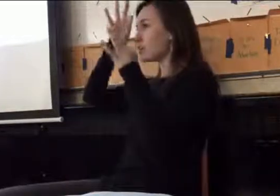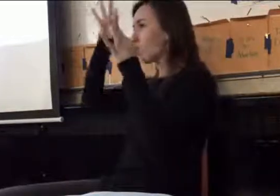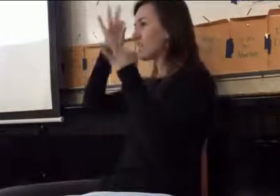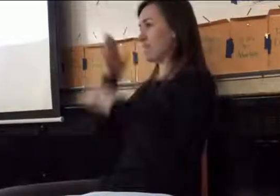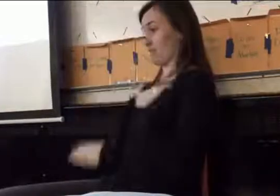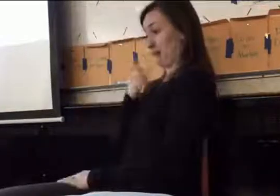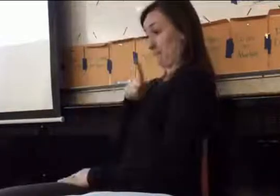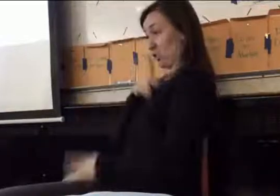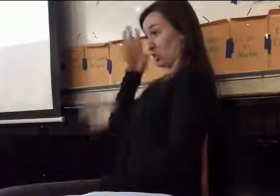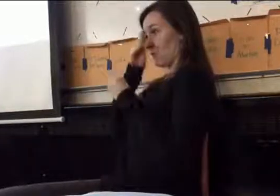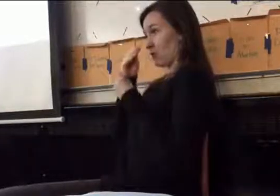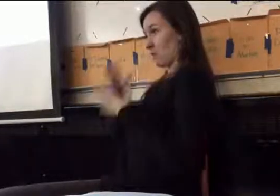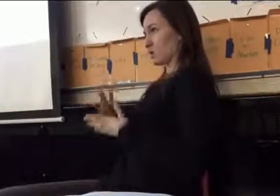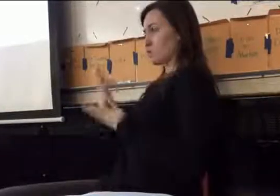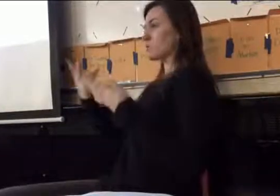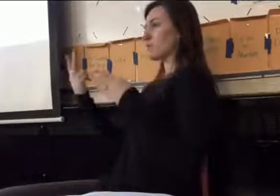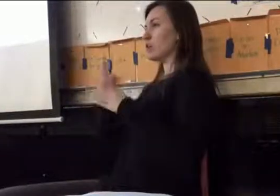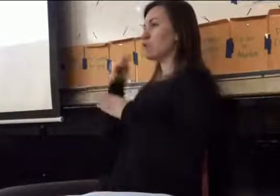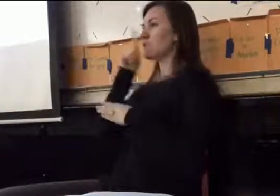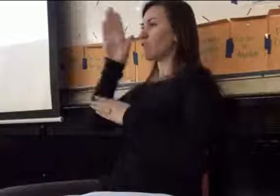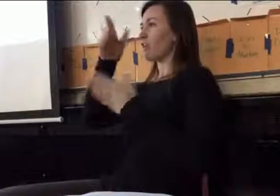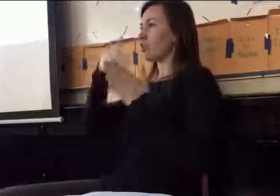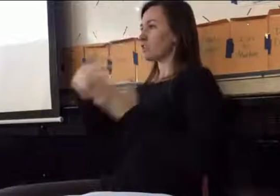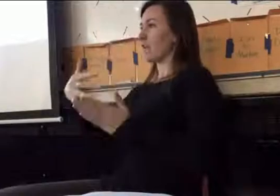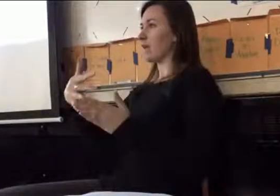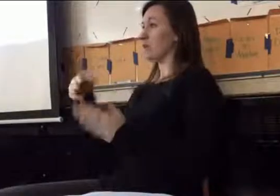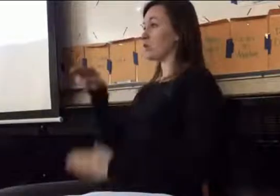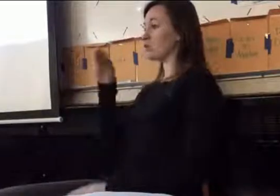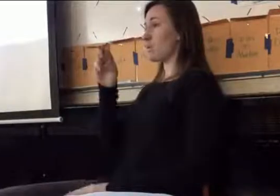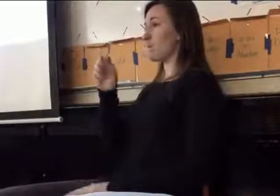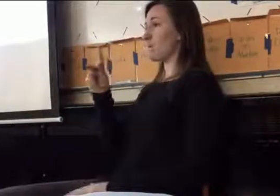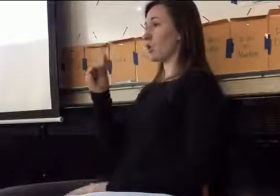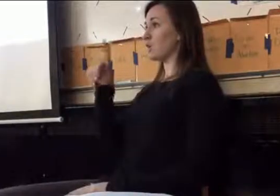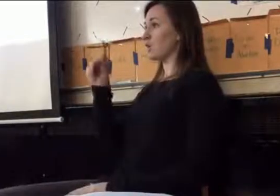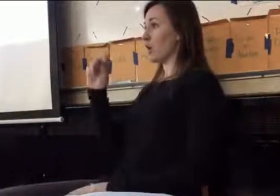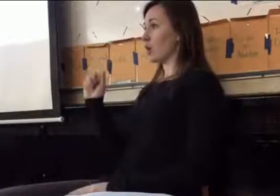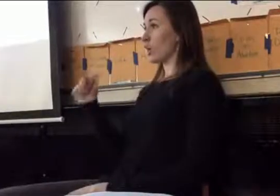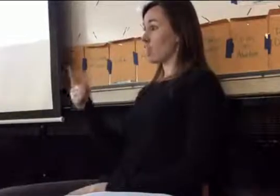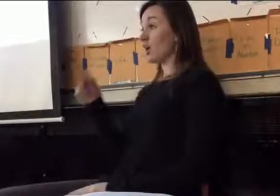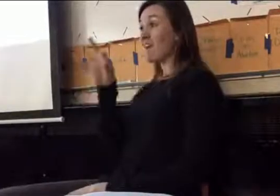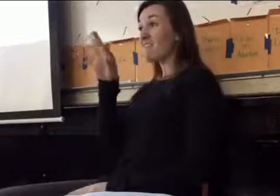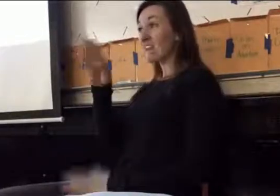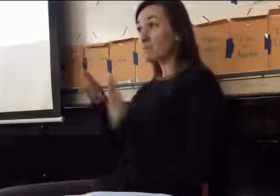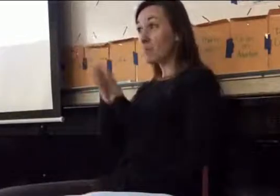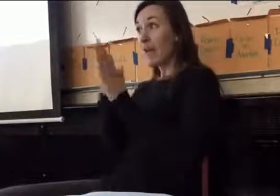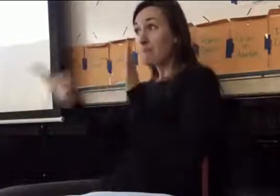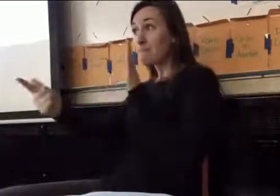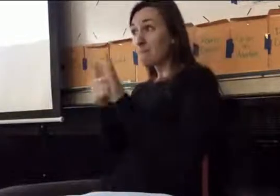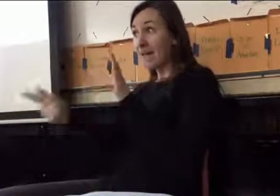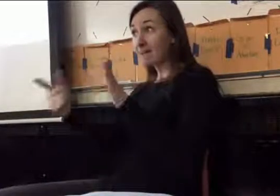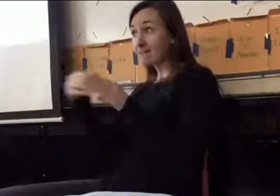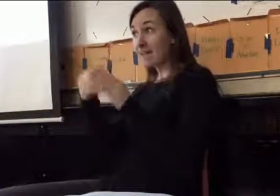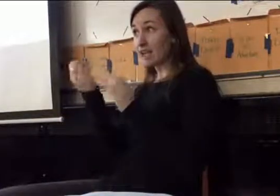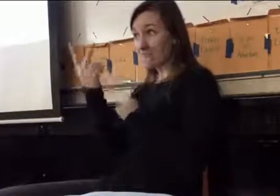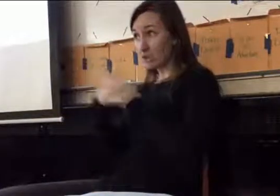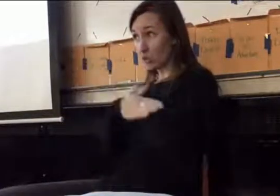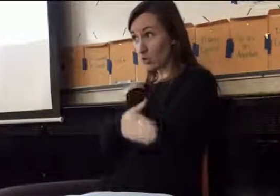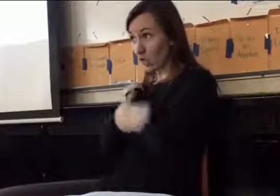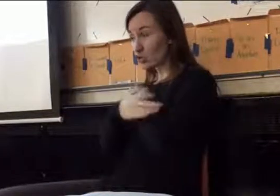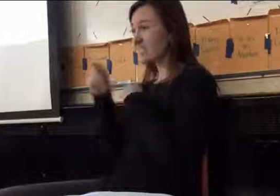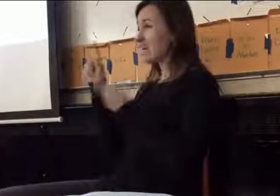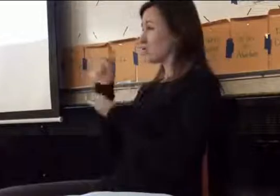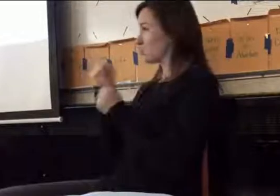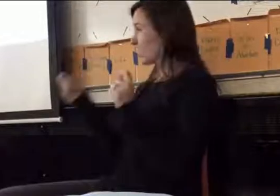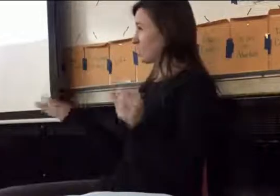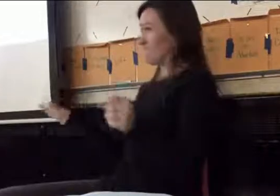in England was doing all this study. Ended up with Mark Zuckerberg. Facebook got banned in a couple countries. They had to change the entire EU